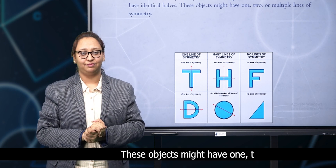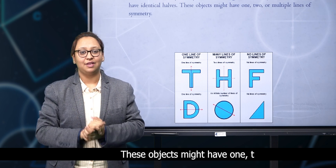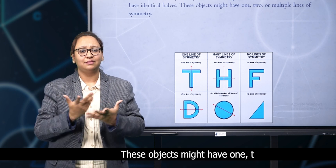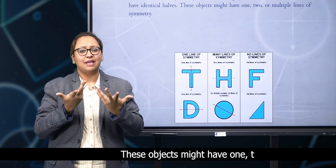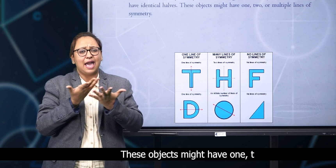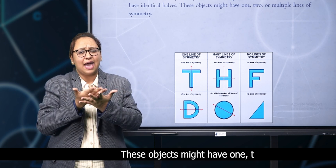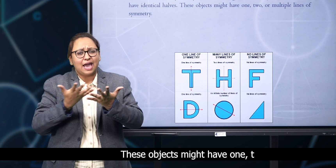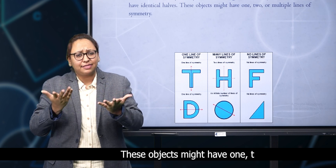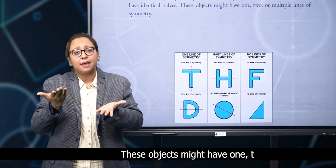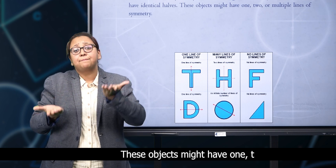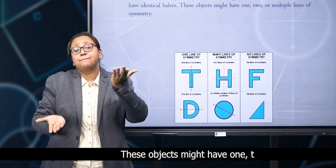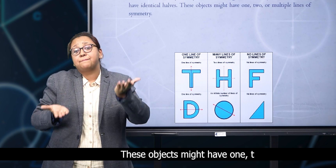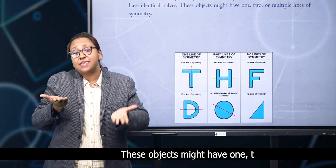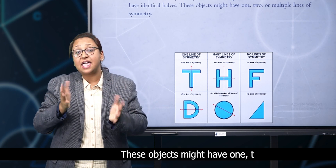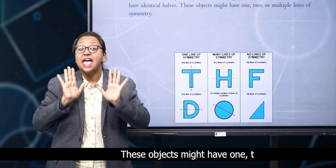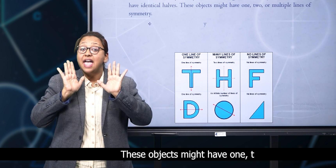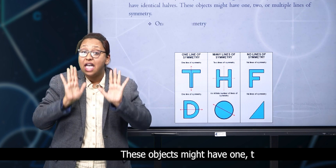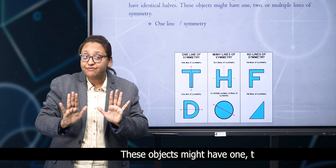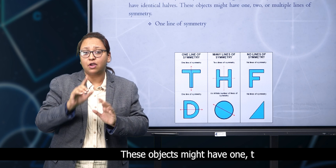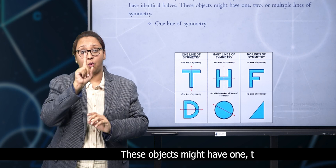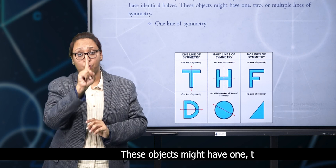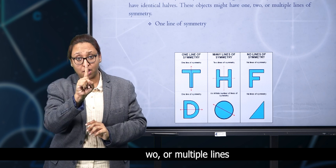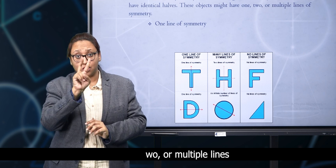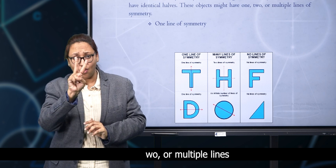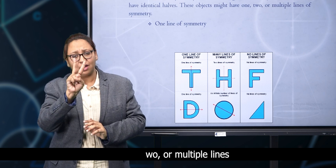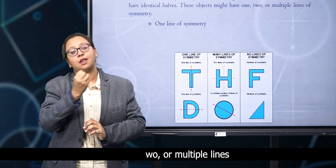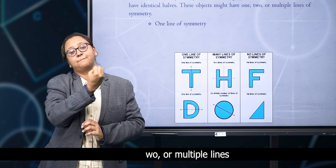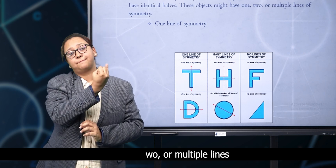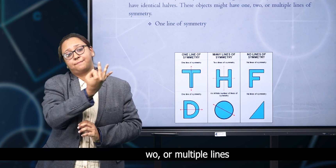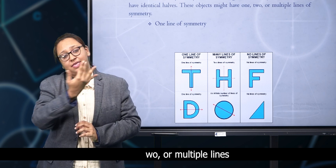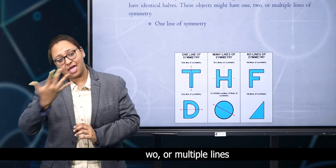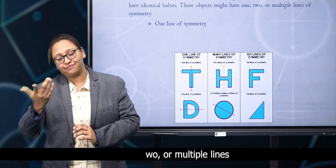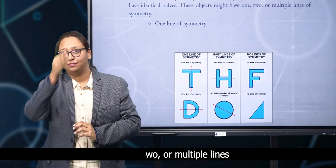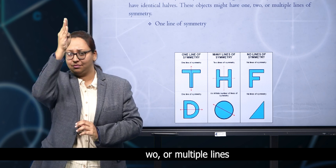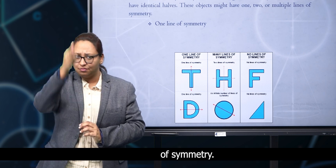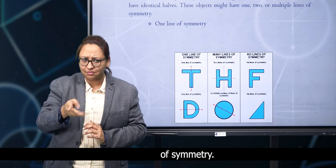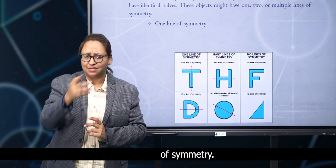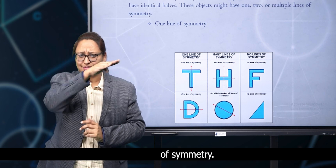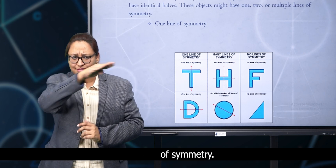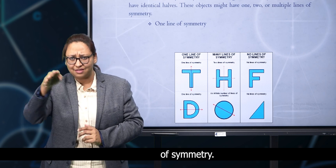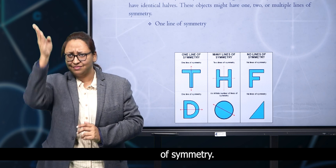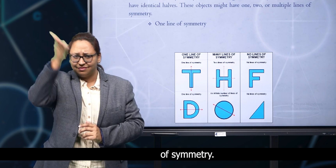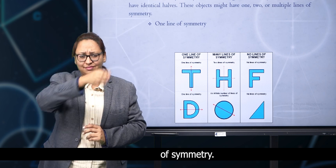These objects might have one, two, or multiple lines of symmetry.